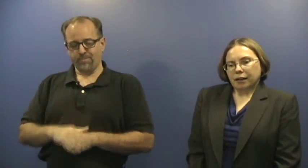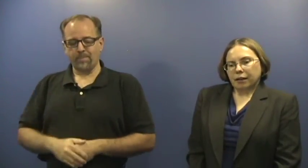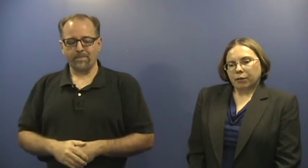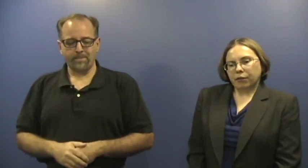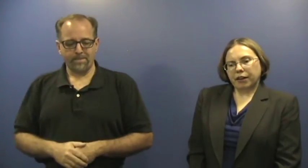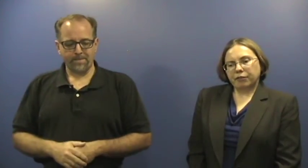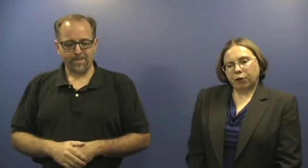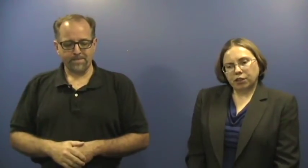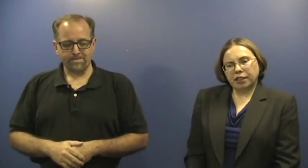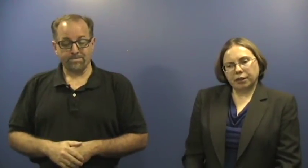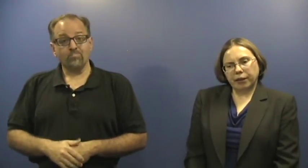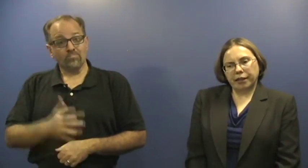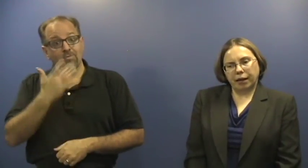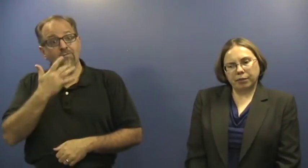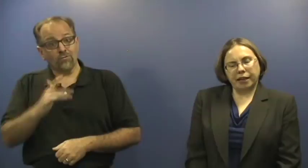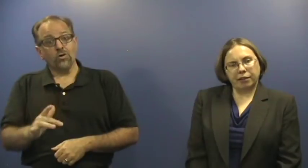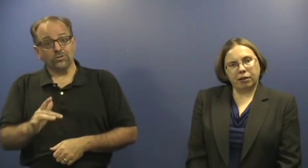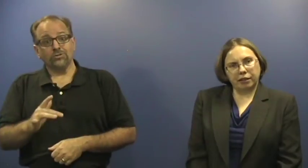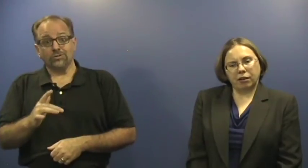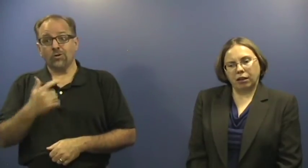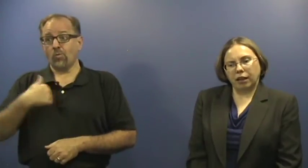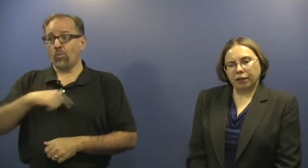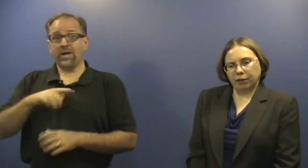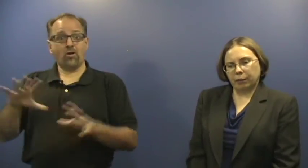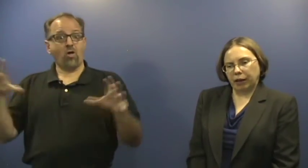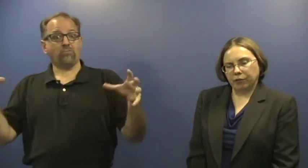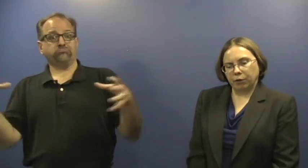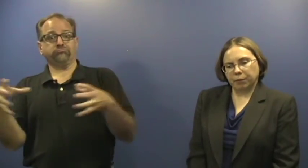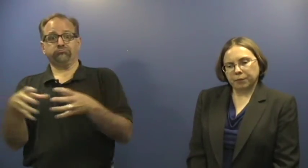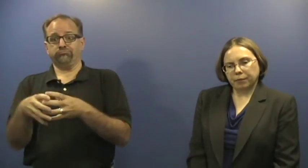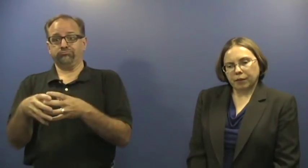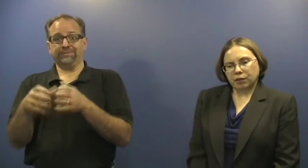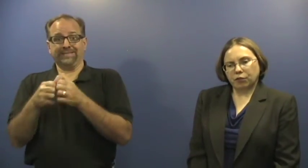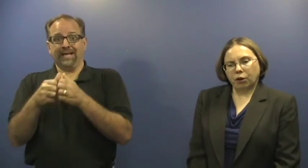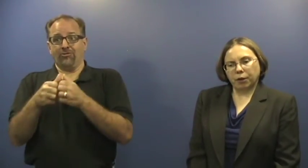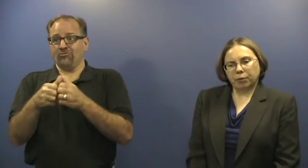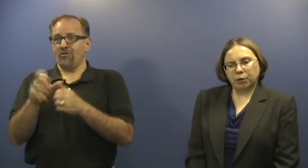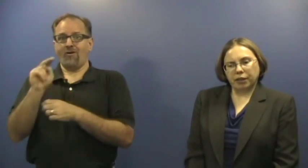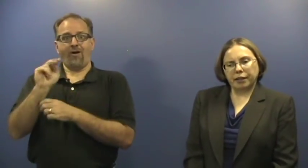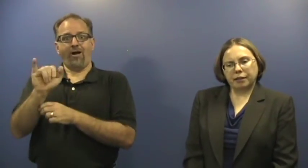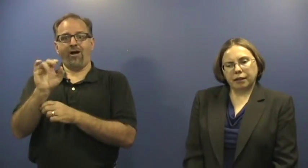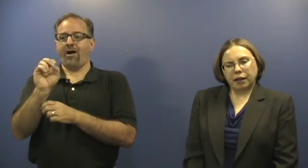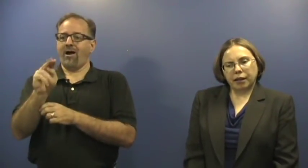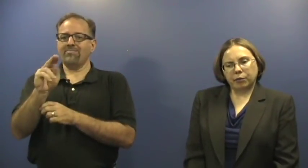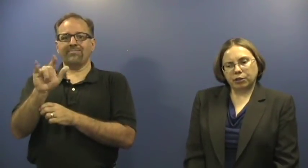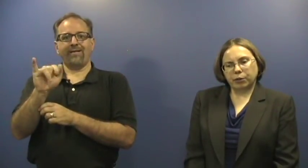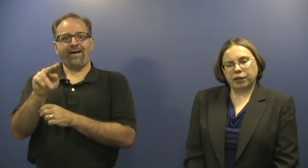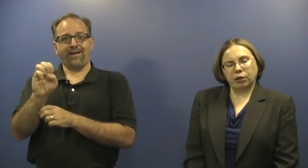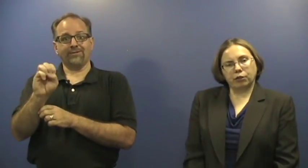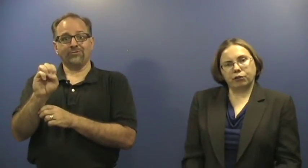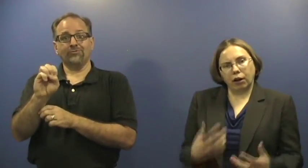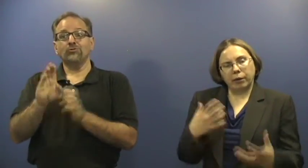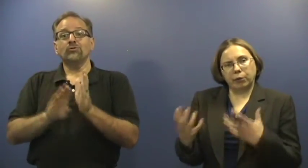We're very fortunate that we can come together on this online learning platform to form a community in which we can learn from and with each